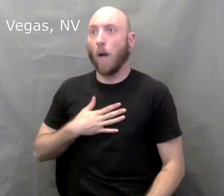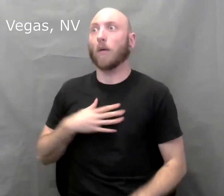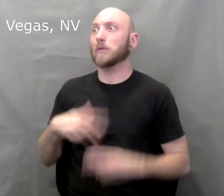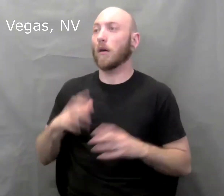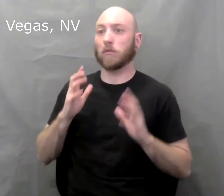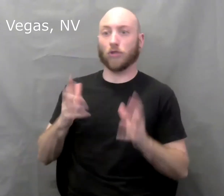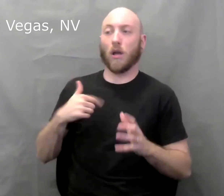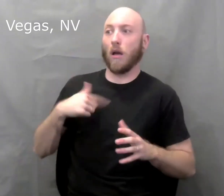And,